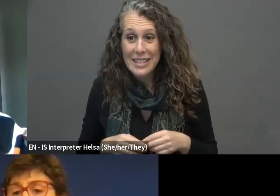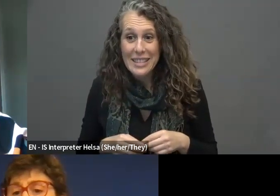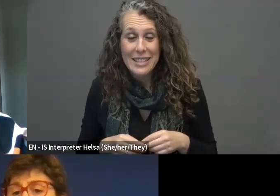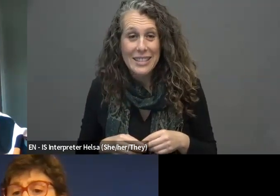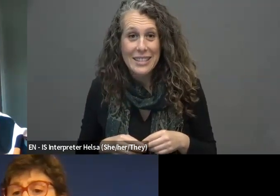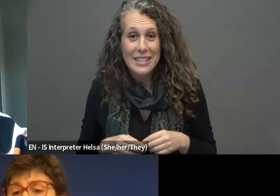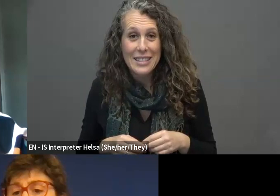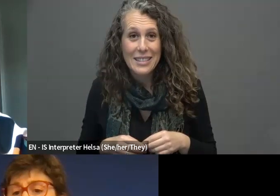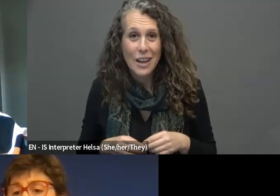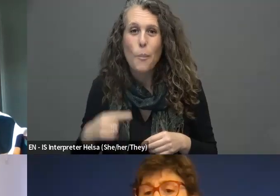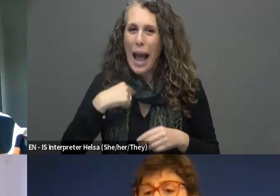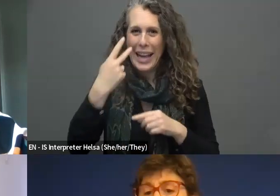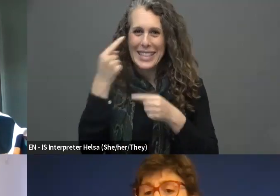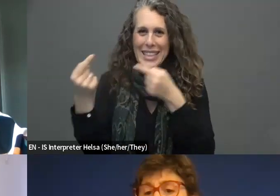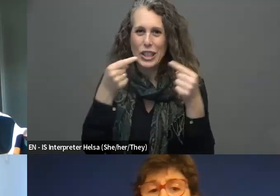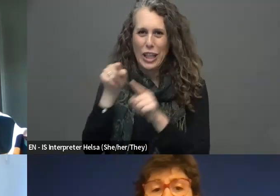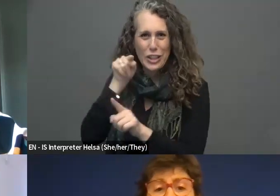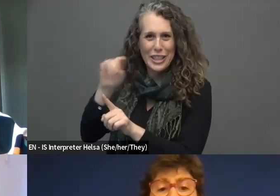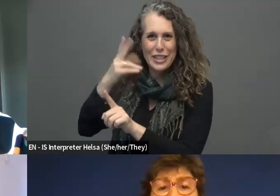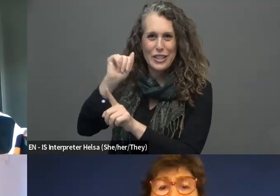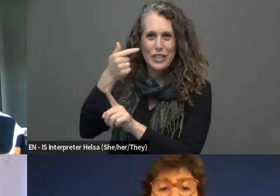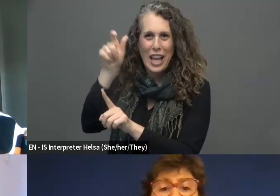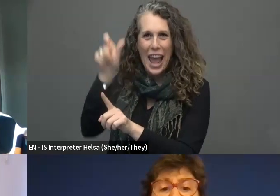The discussion is going on in the chat.